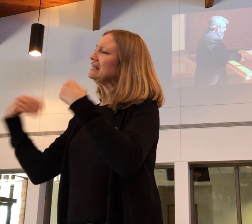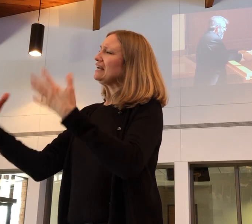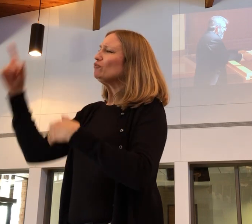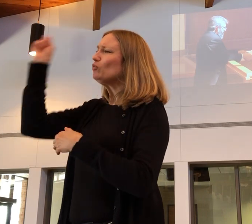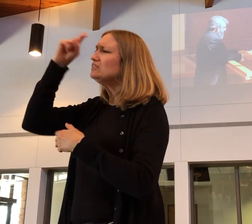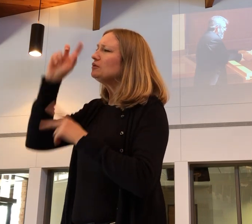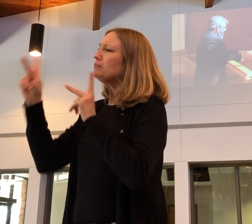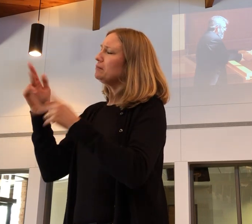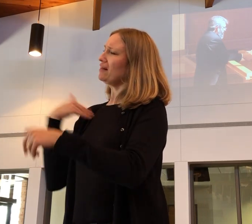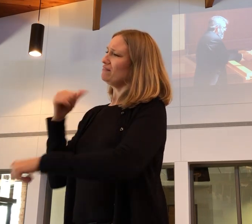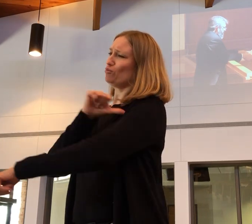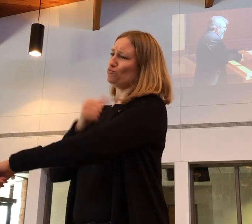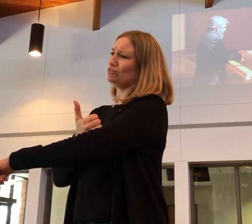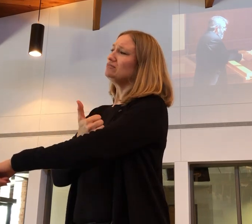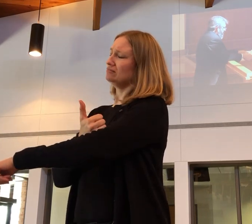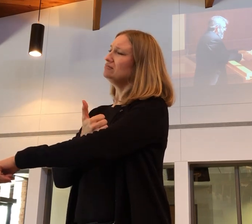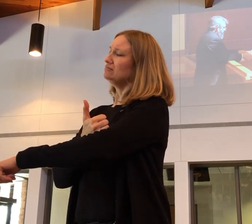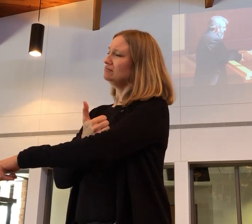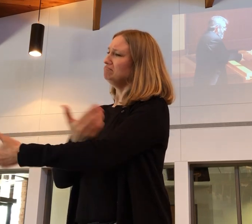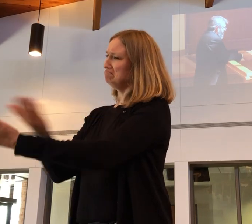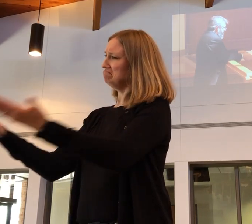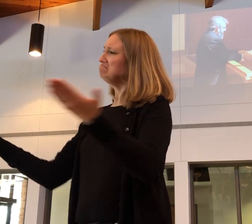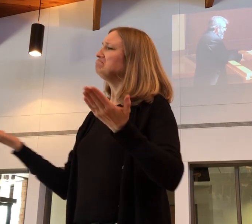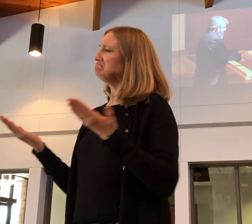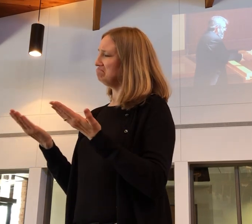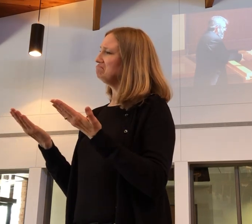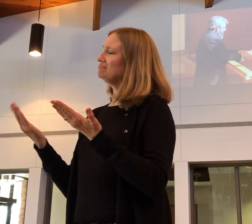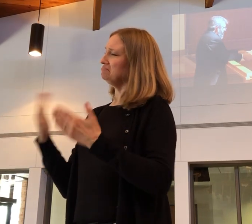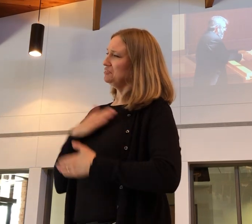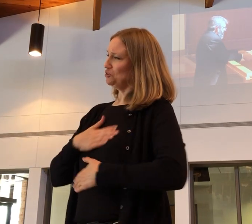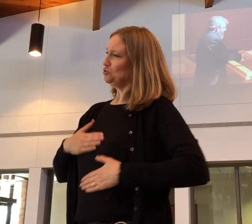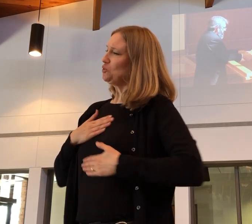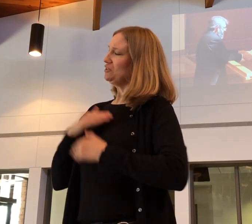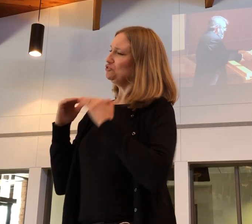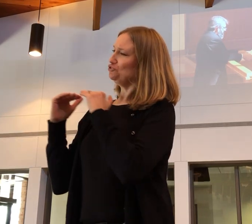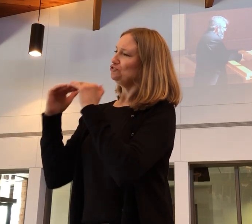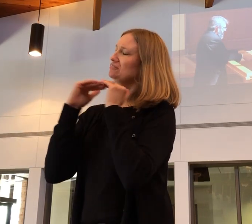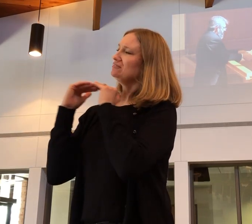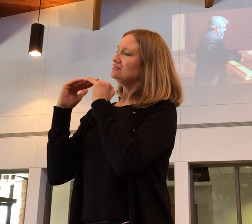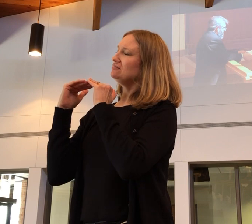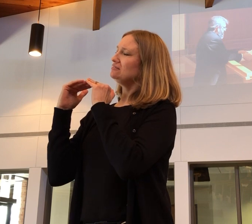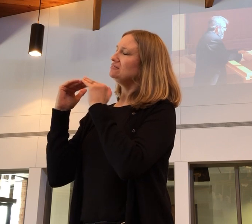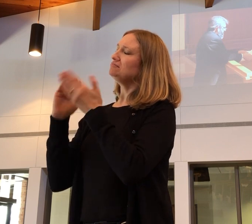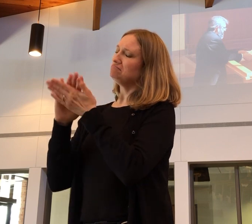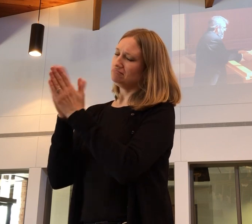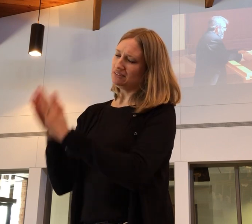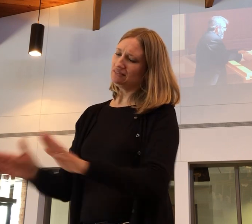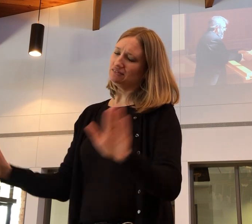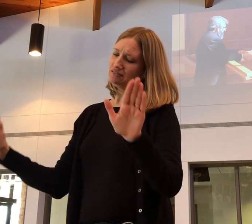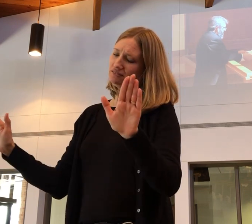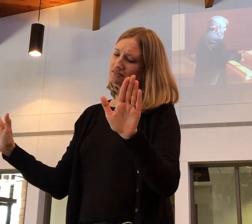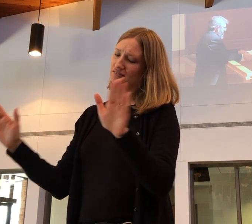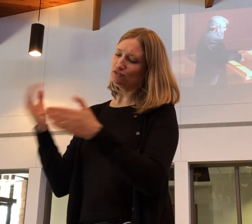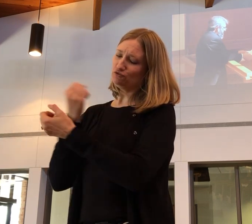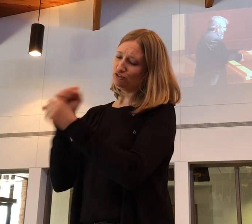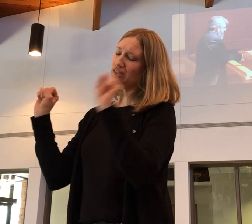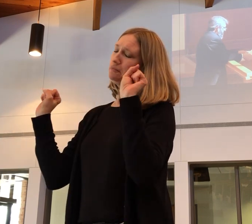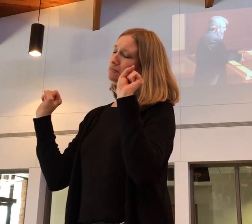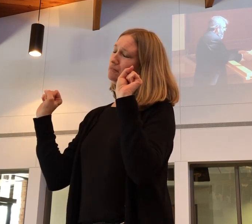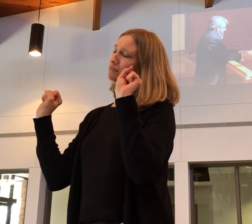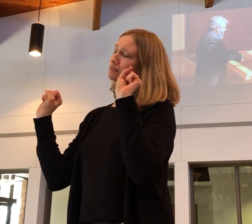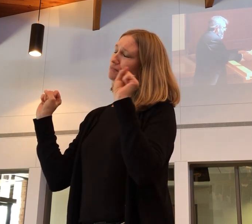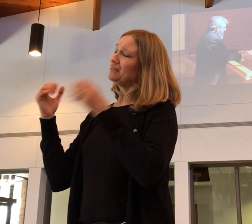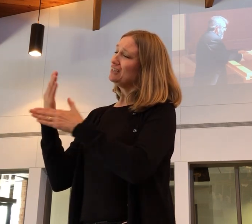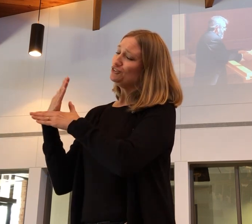in authority, so that all people may enjoy justice, peace, freedom,